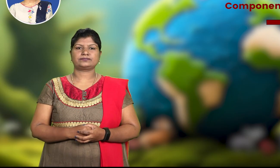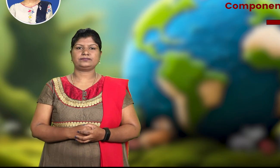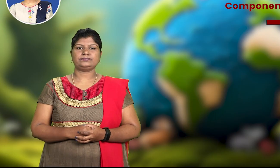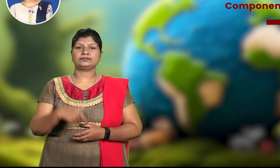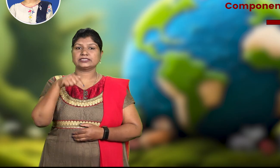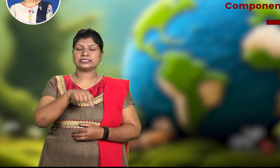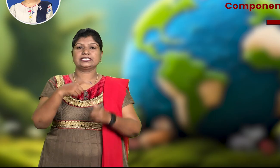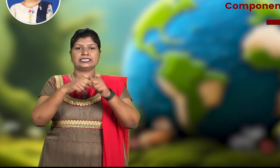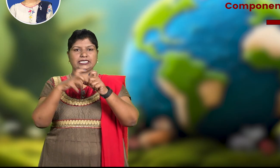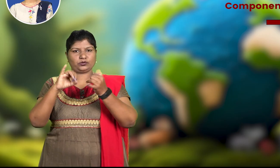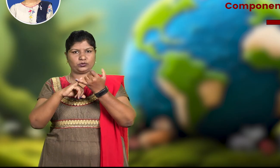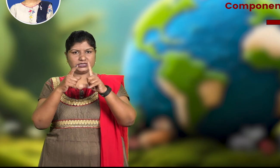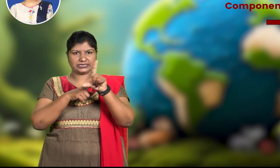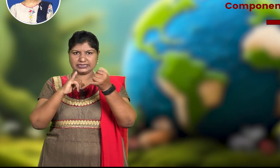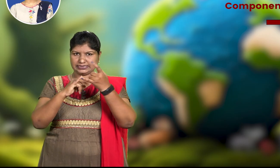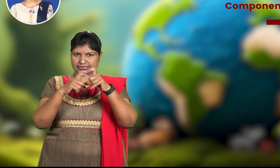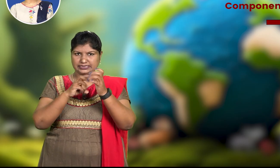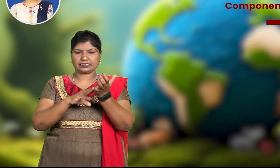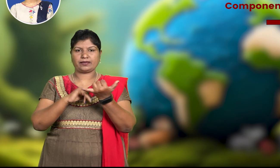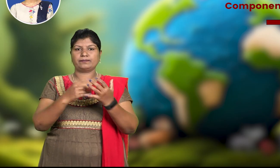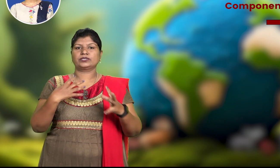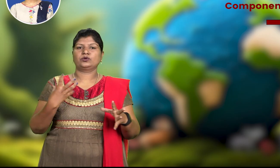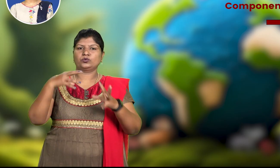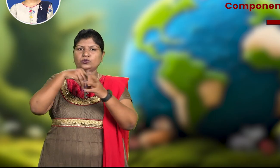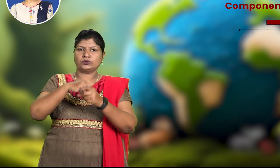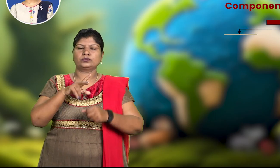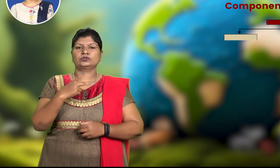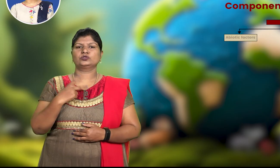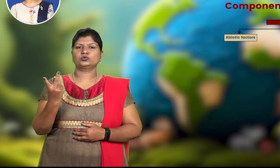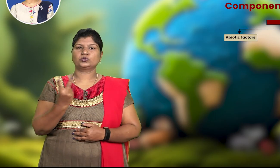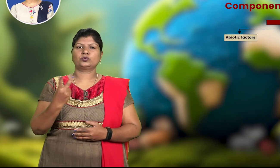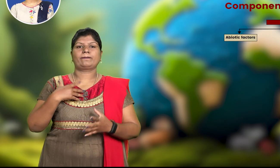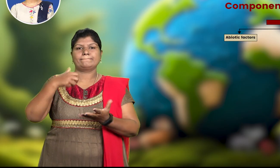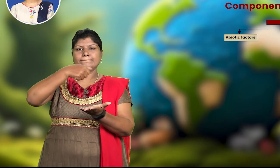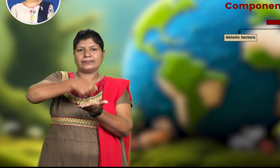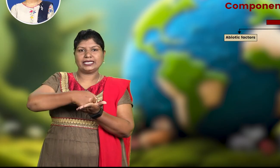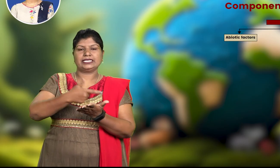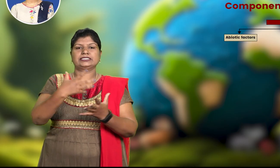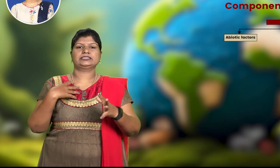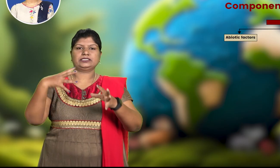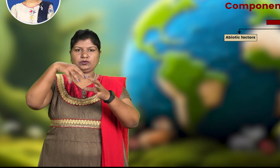The ecosystems consist of two basic components: